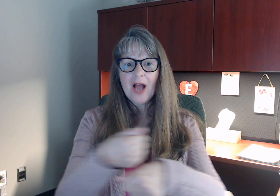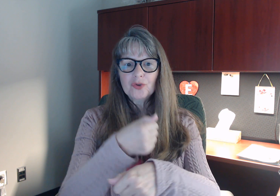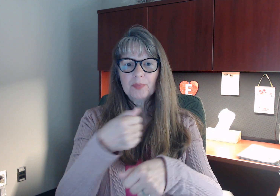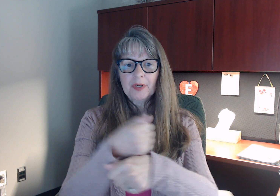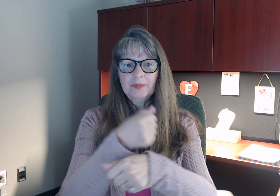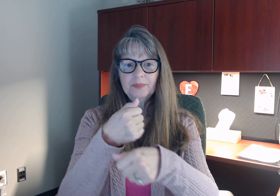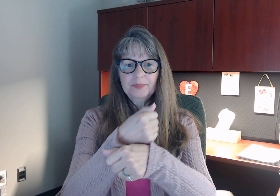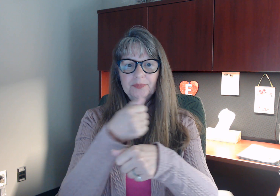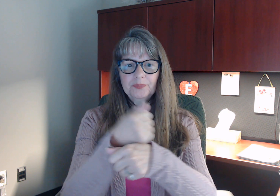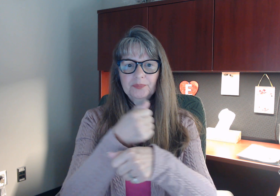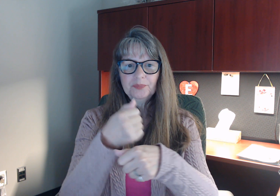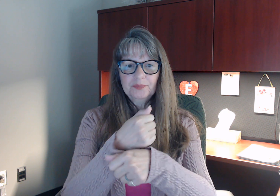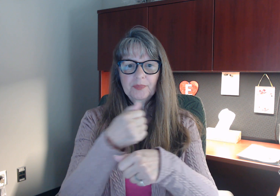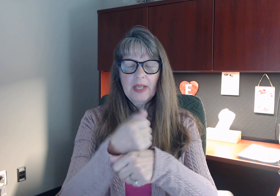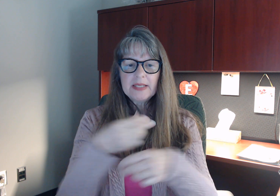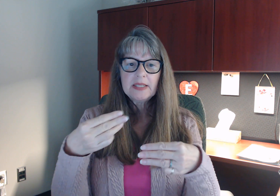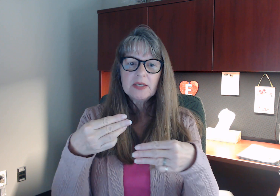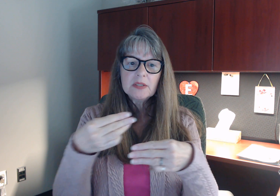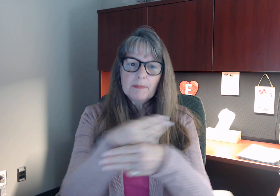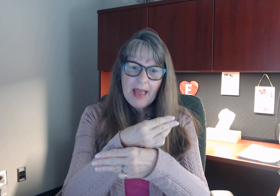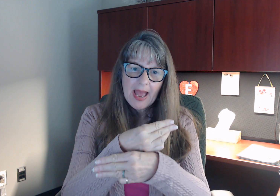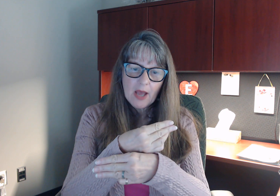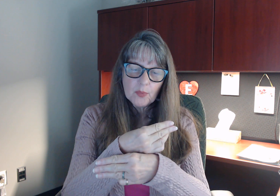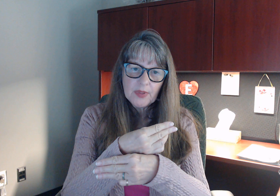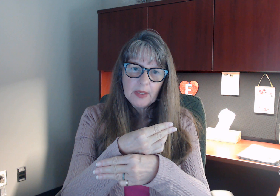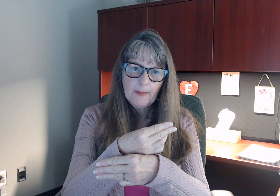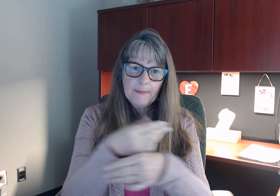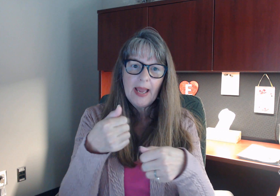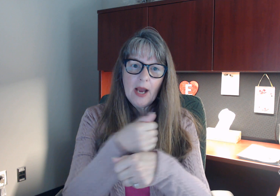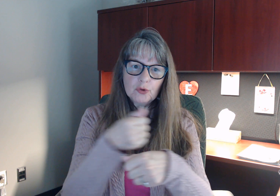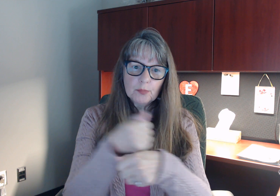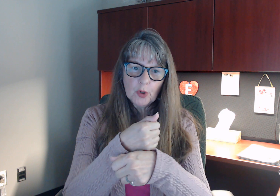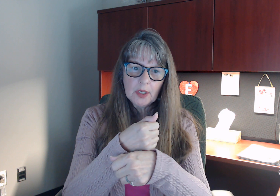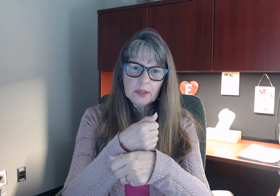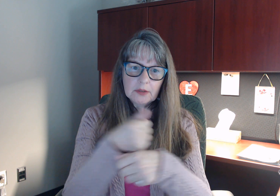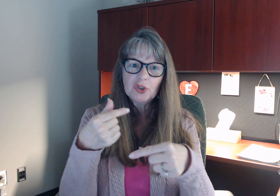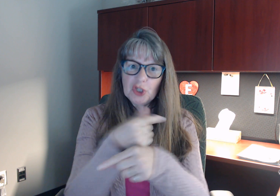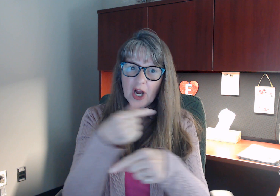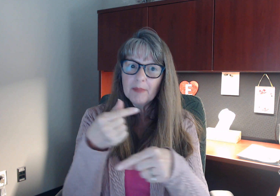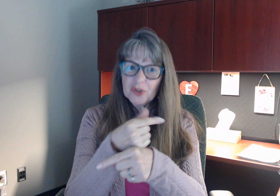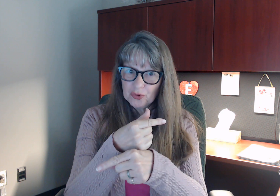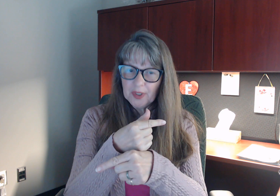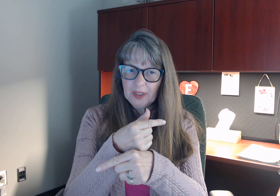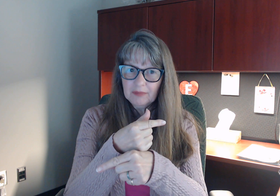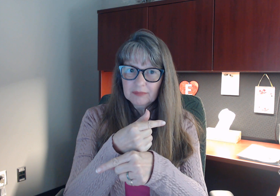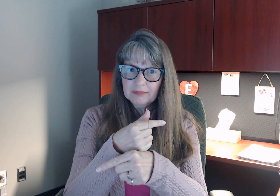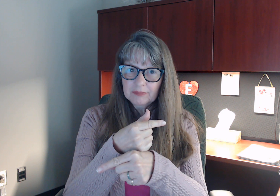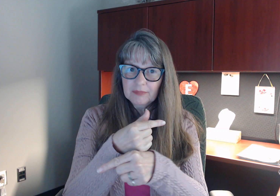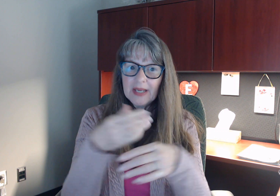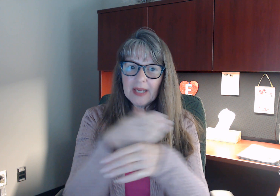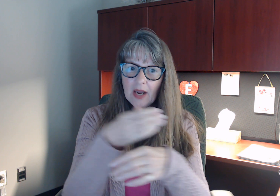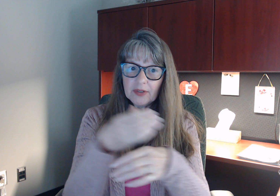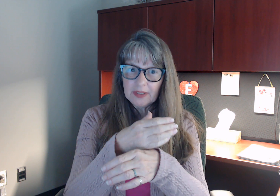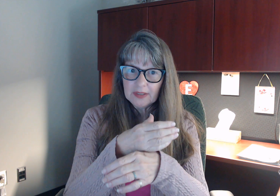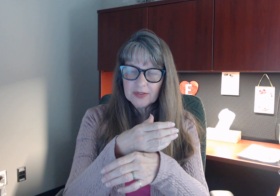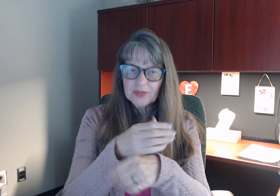Algebra. See, this is math, the M, algebra, geometry, calculus,